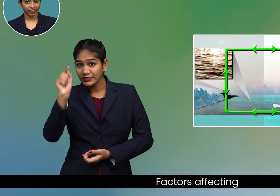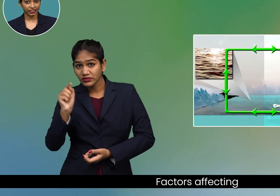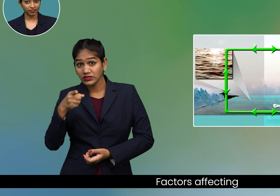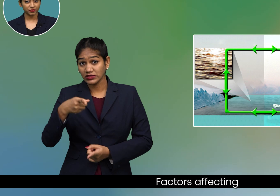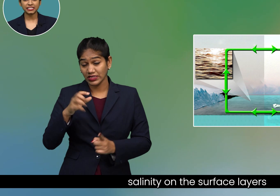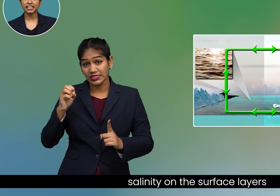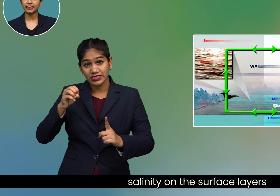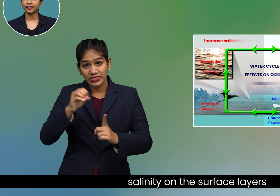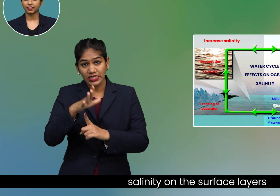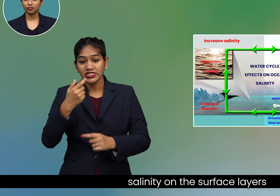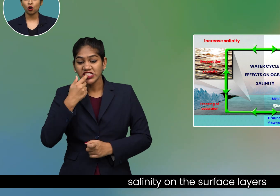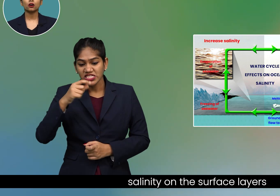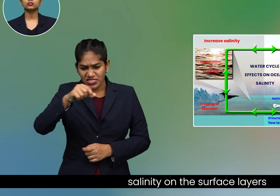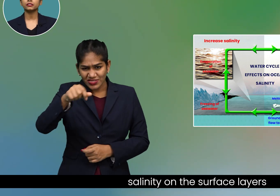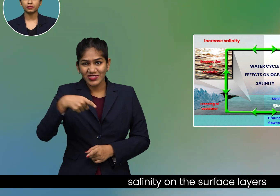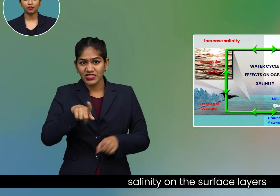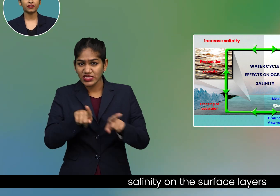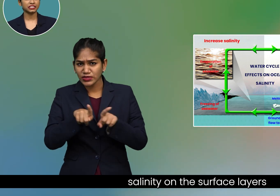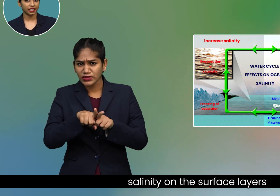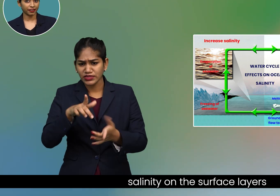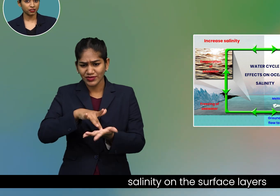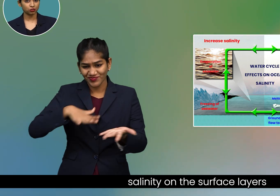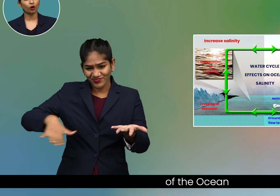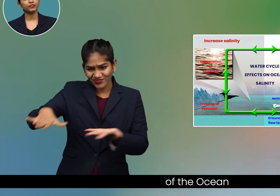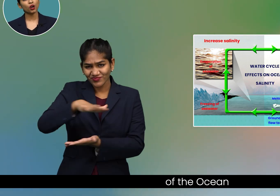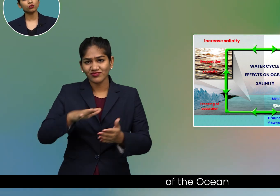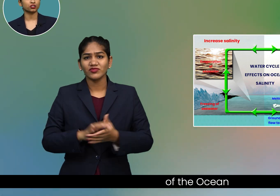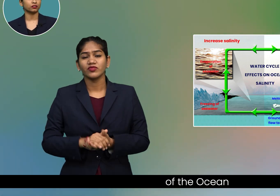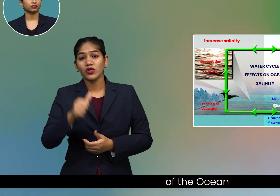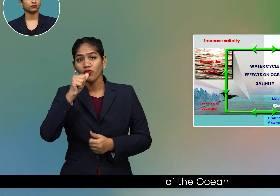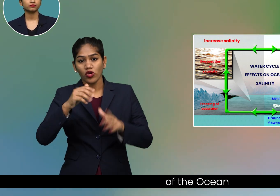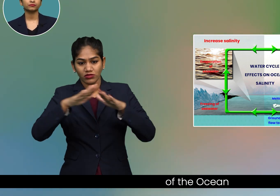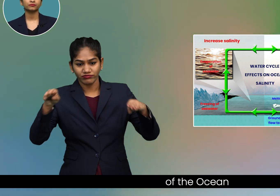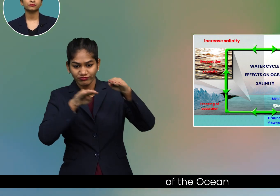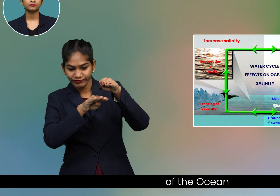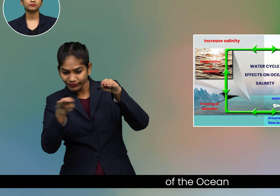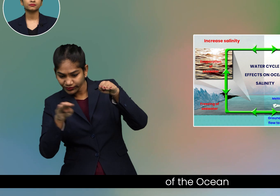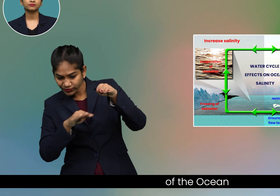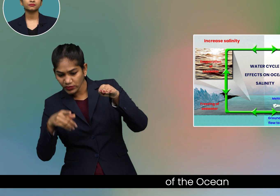Factors affecting salinity on the surface layers of the ocean.